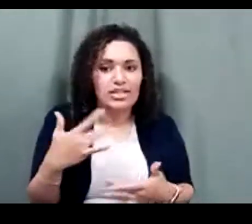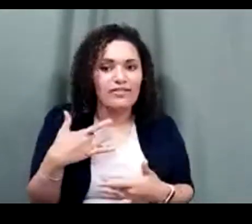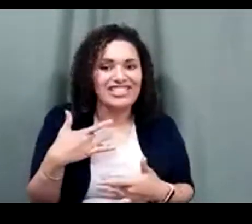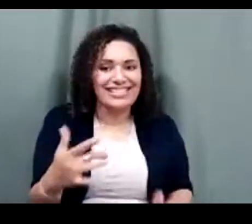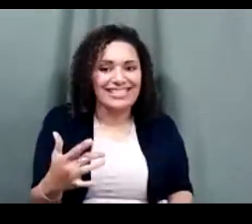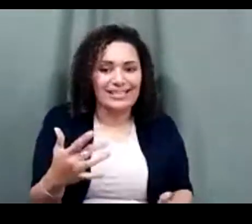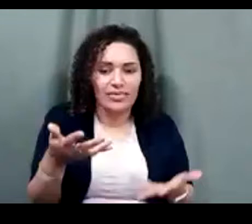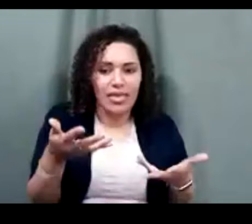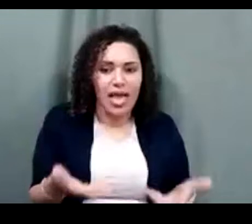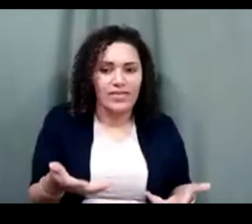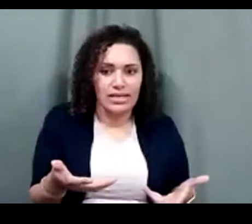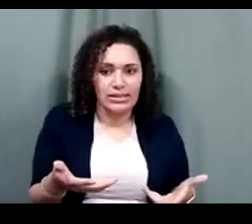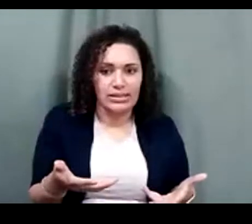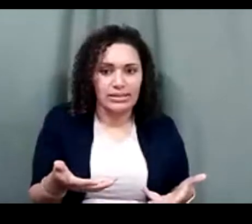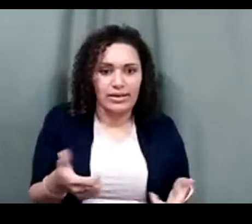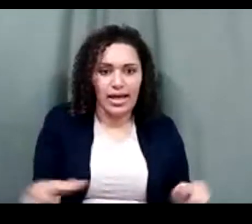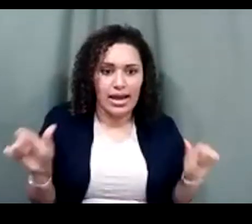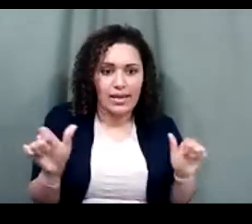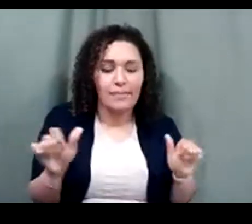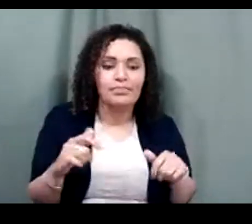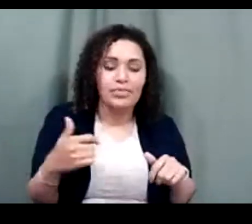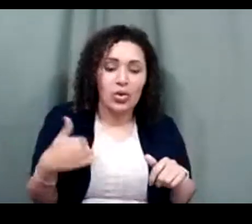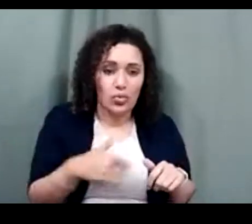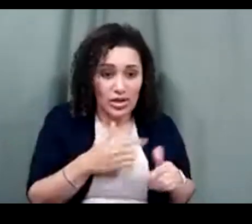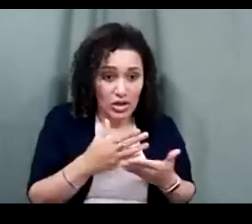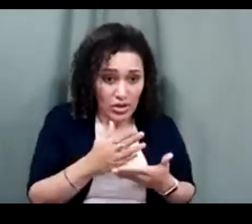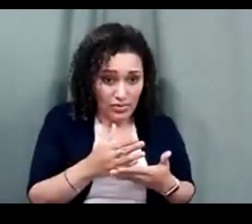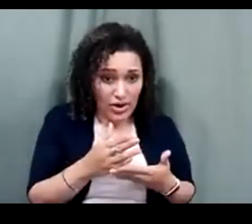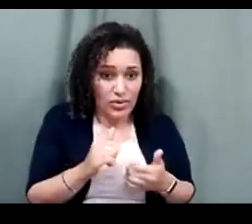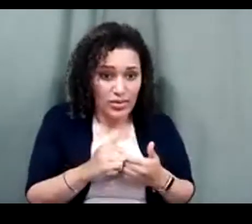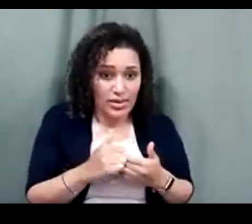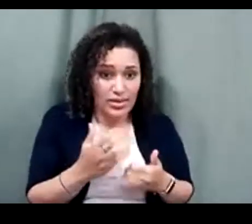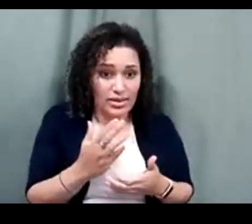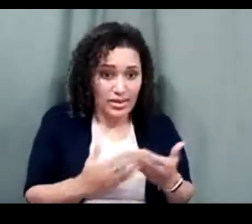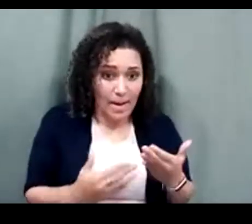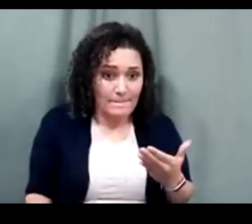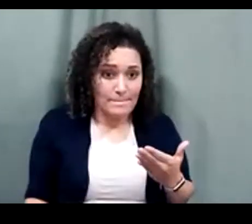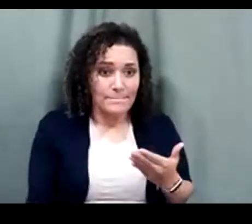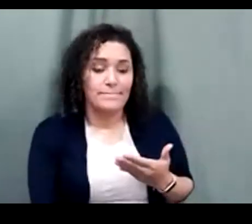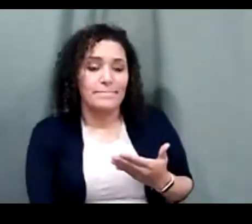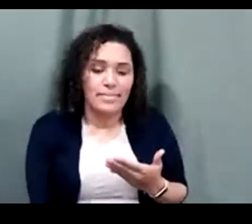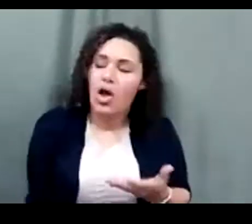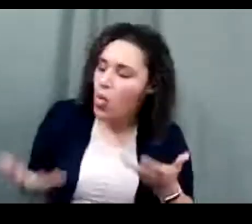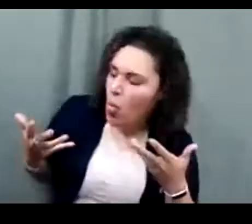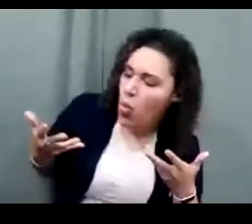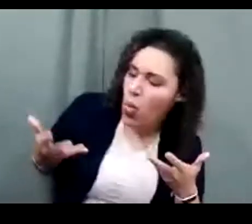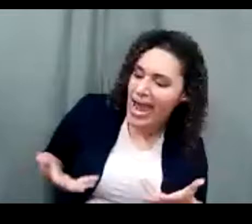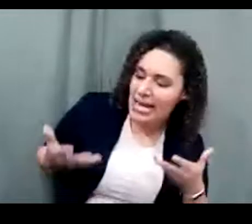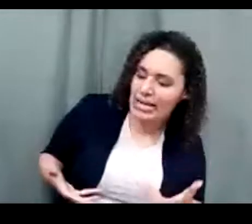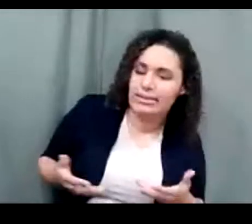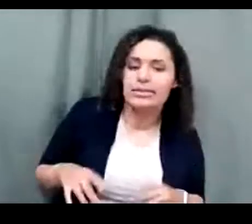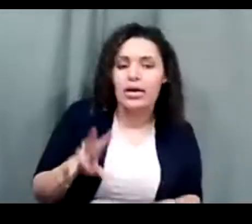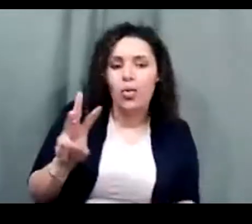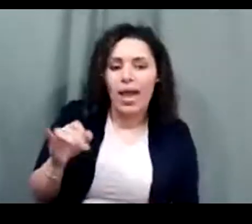heaviness of any kind. We actually are okay with a little bit of weightiness. We'll call it. Yeah, in